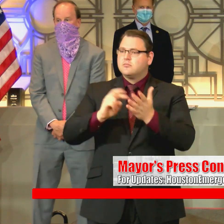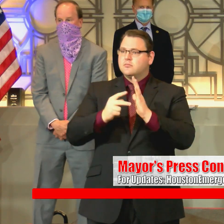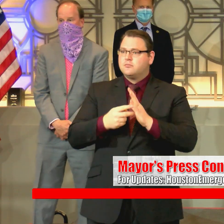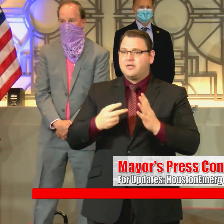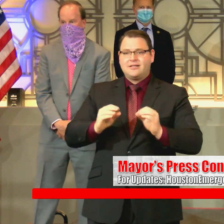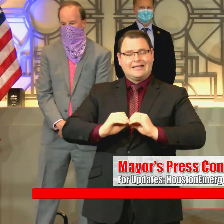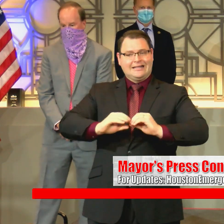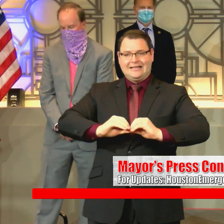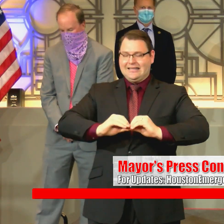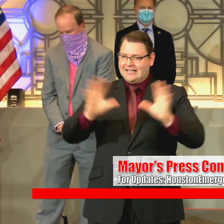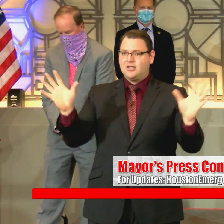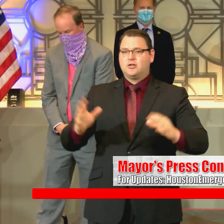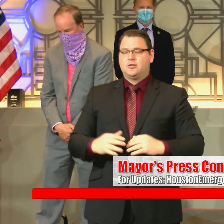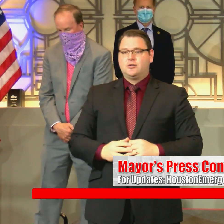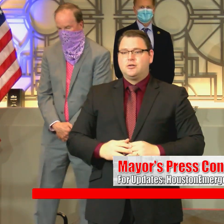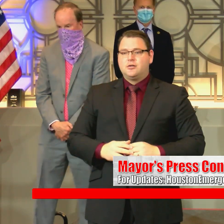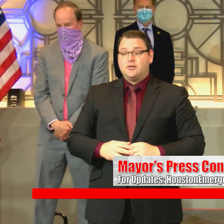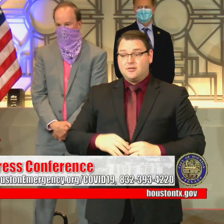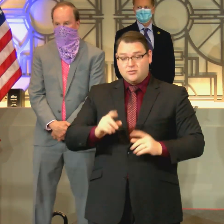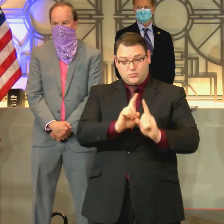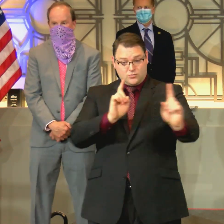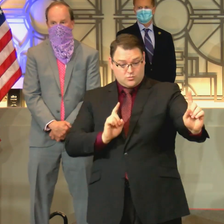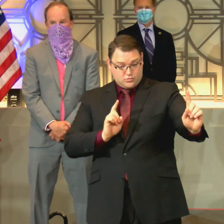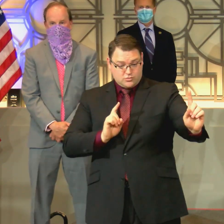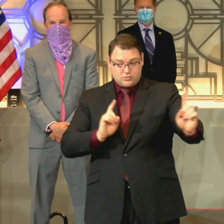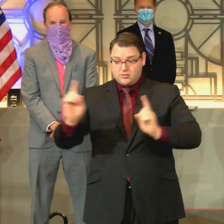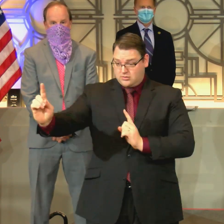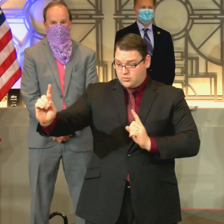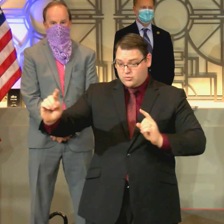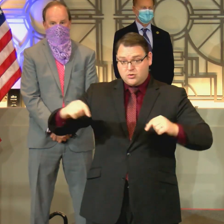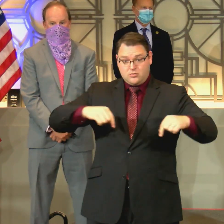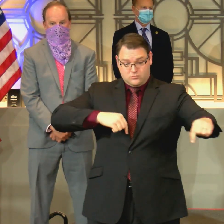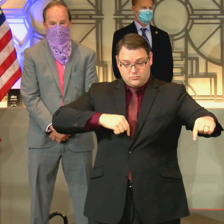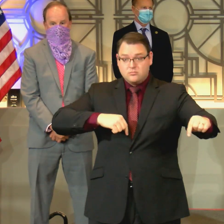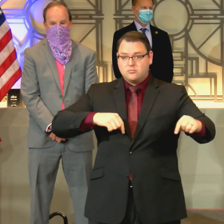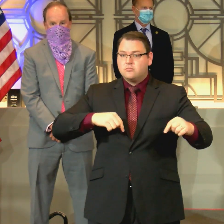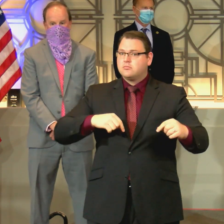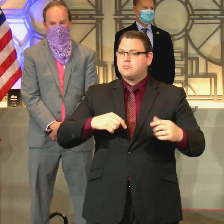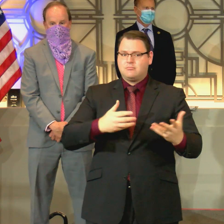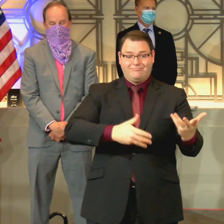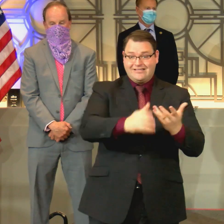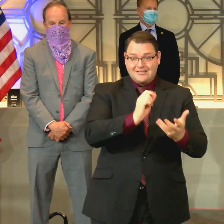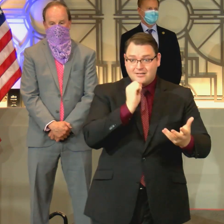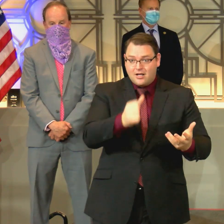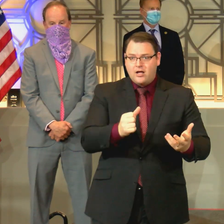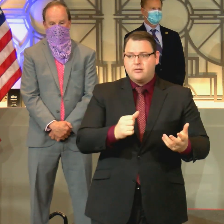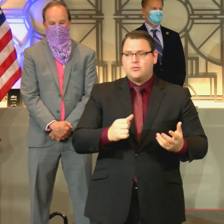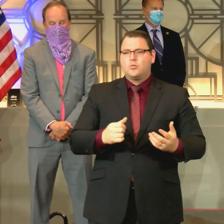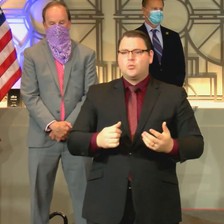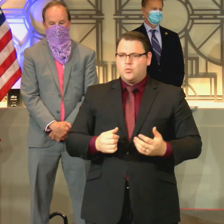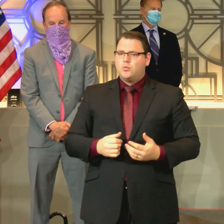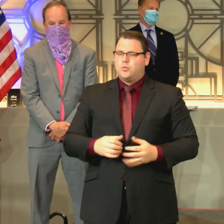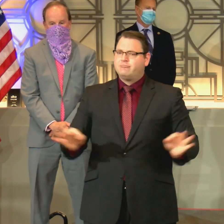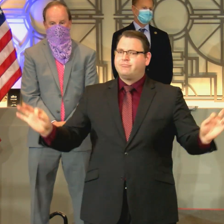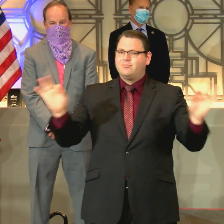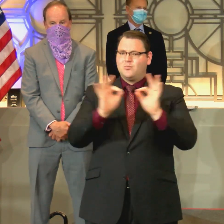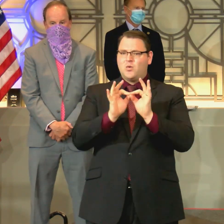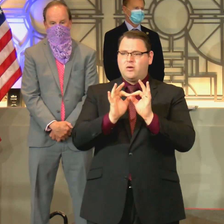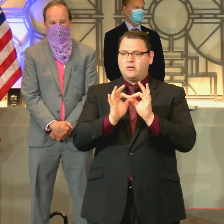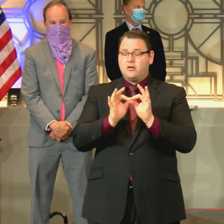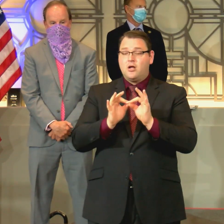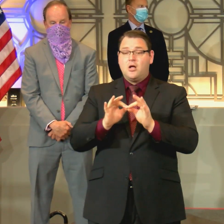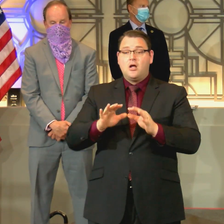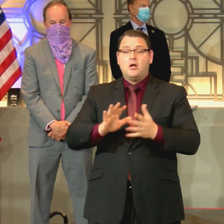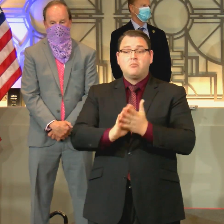and April is a critical month, and we cannot get complacent. Let me also provide some other good news. As you